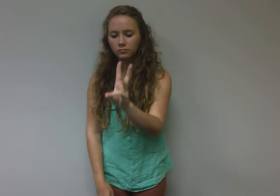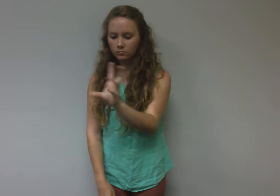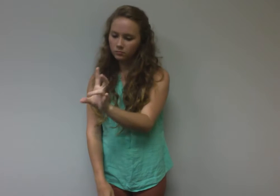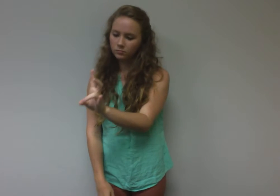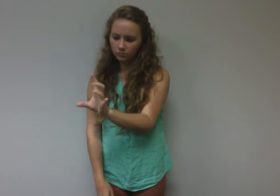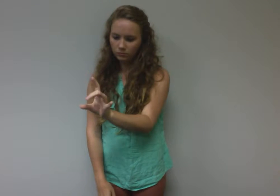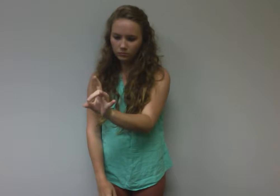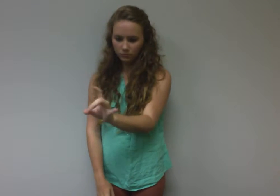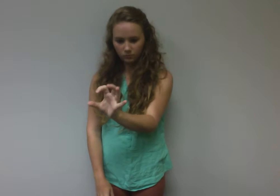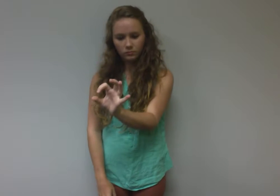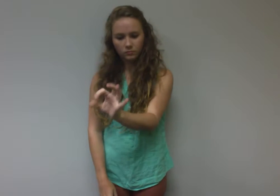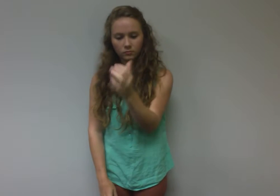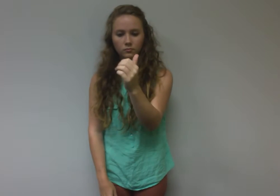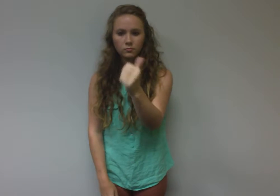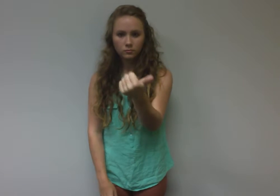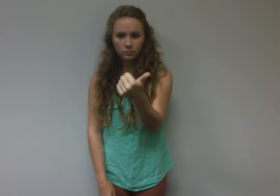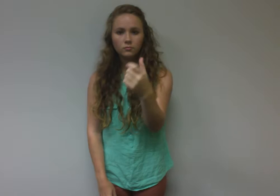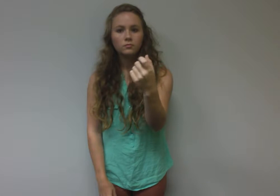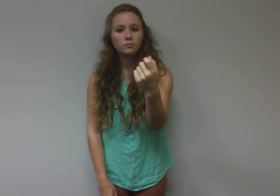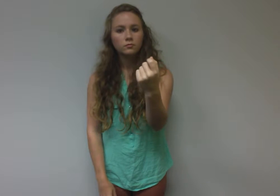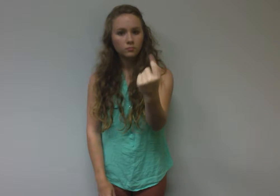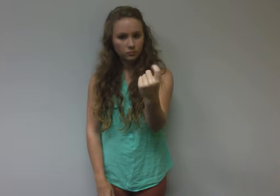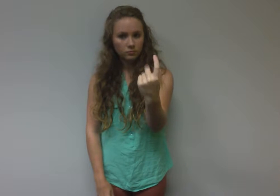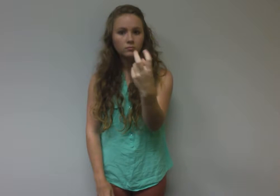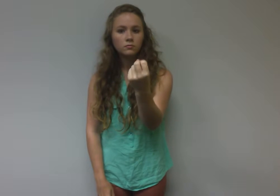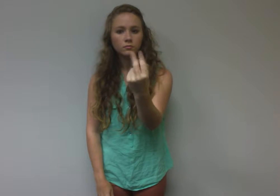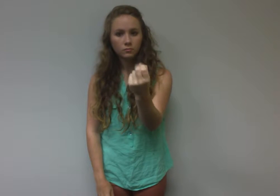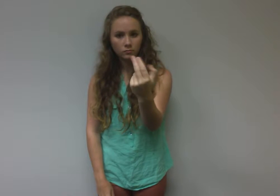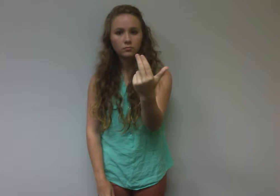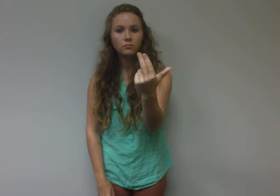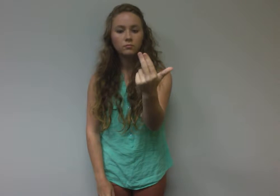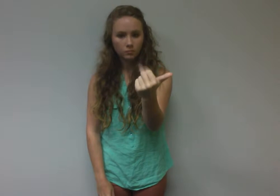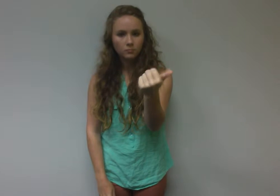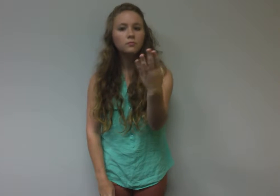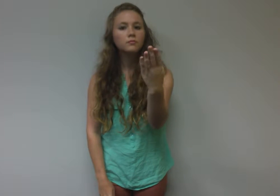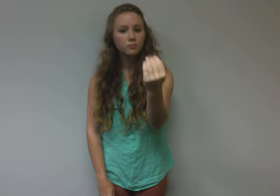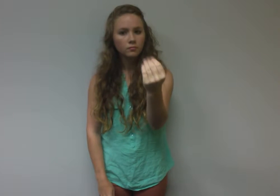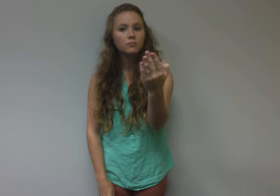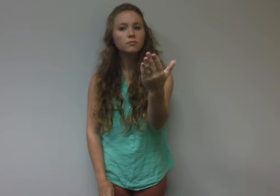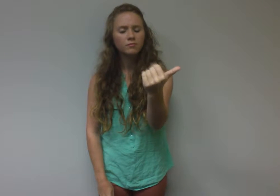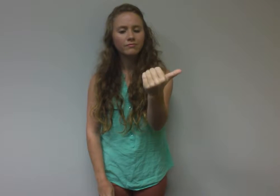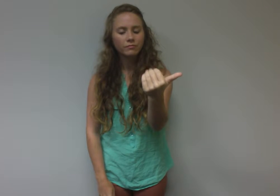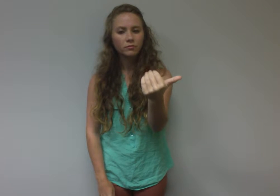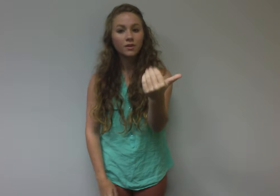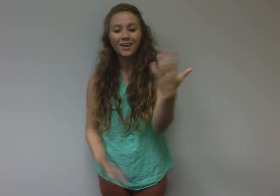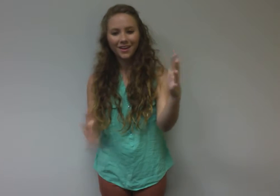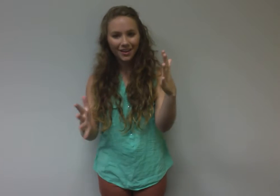11, 12, 13, 14, 15. 15. And I don't recommend that you do this every time you do a problem because it'll